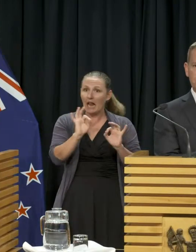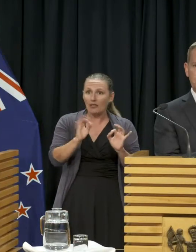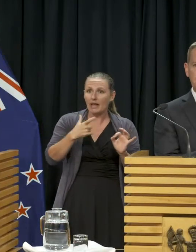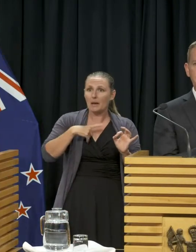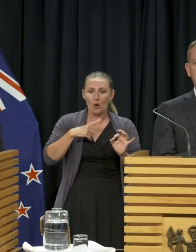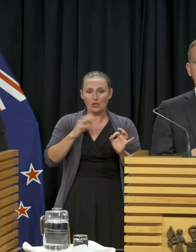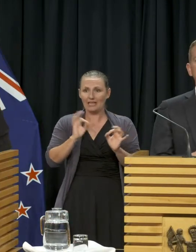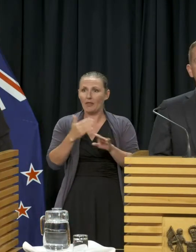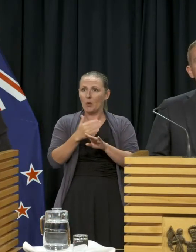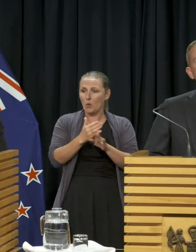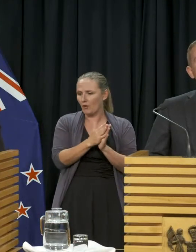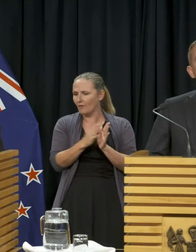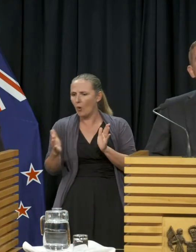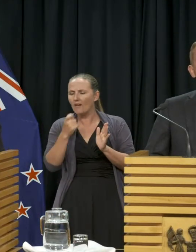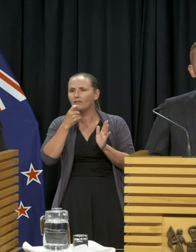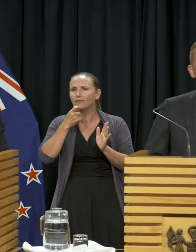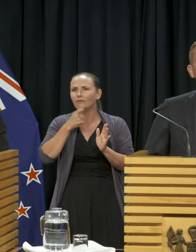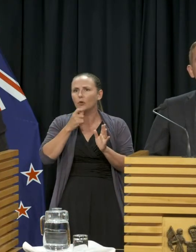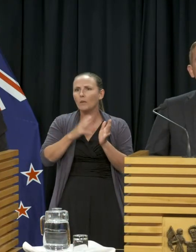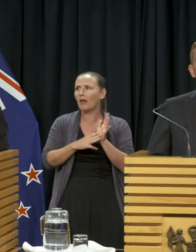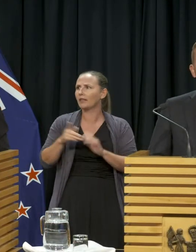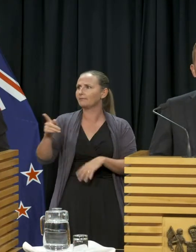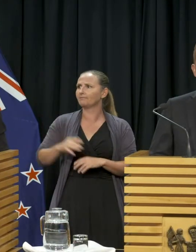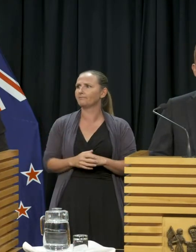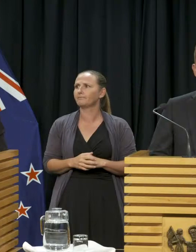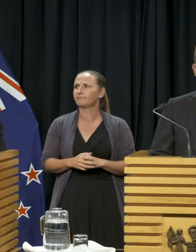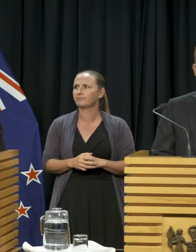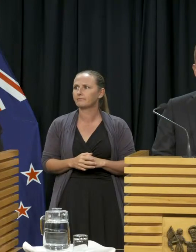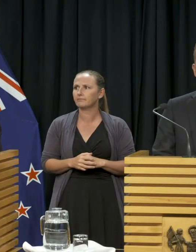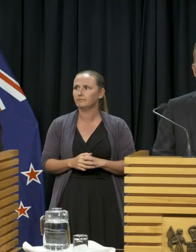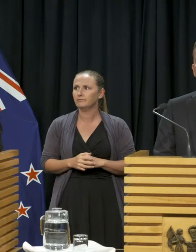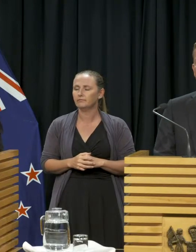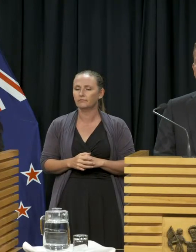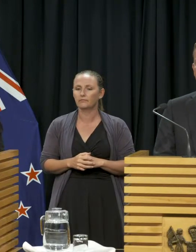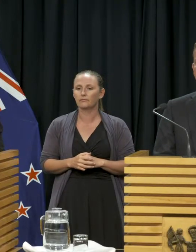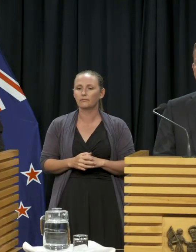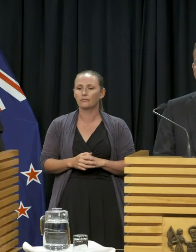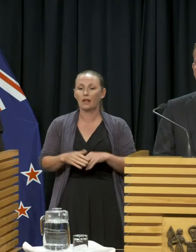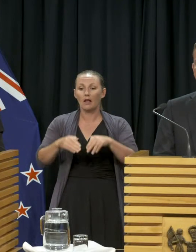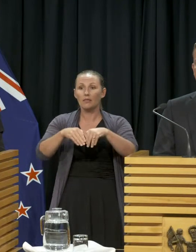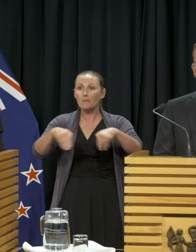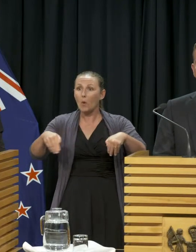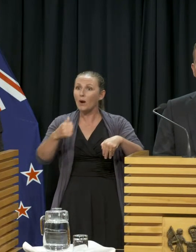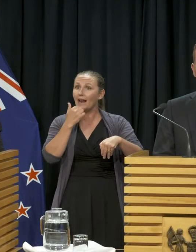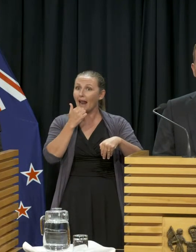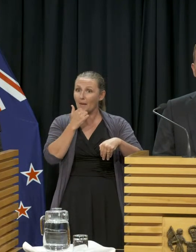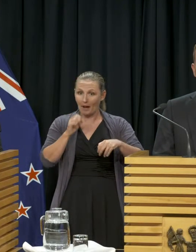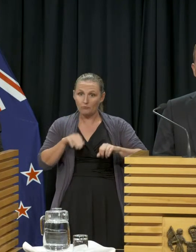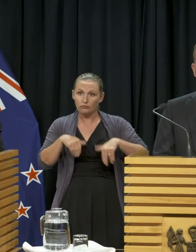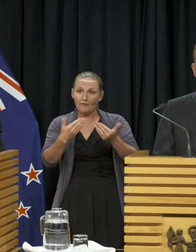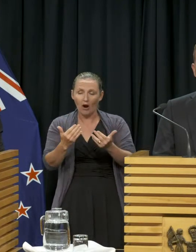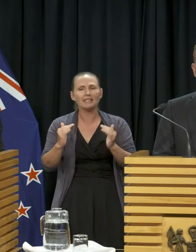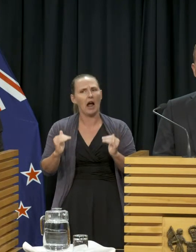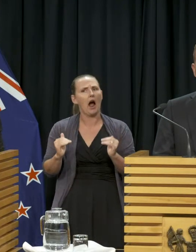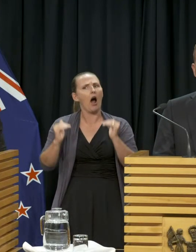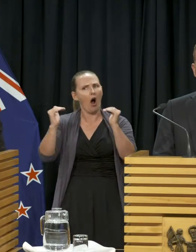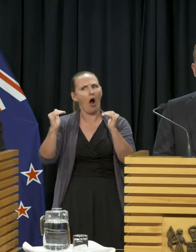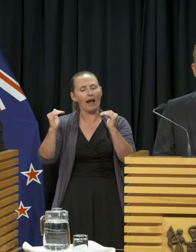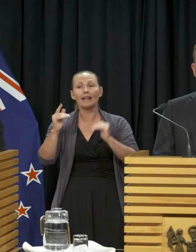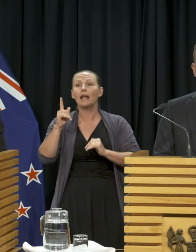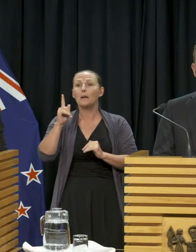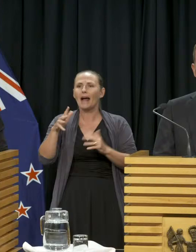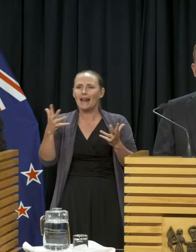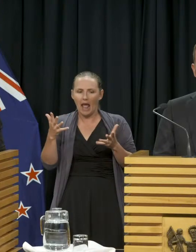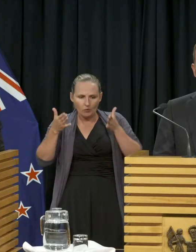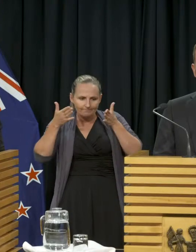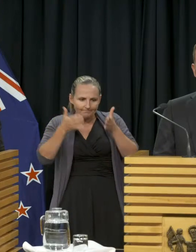testing register. The overall border numbers that we provided are relatively high, but we've now broken it down into specifically